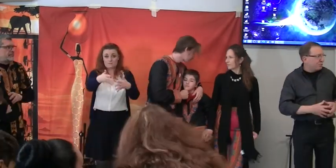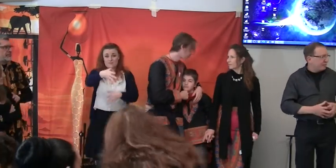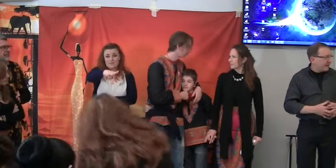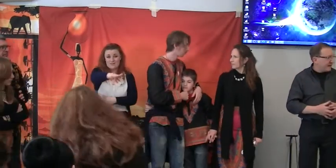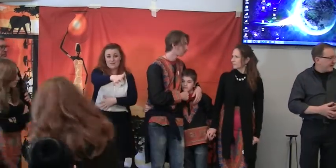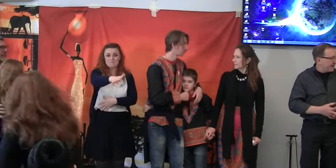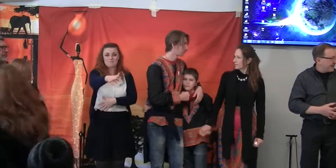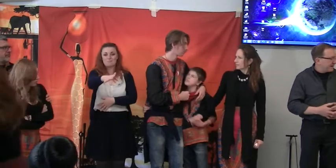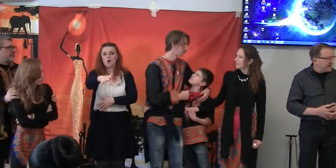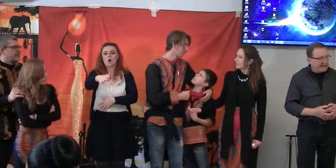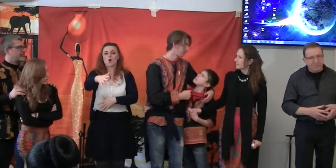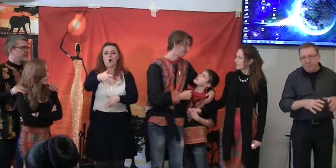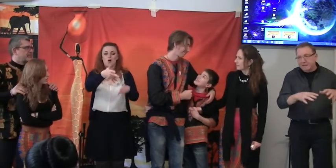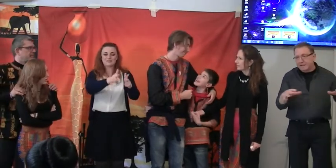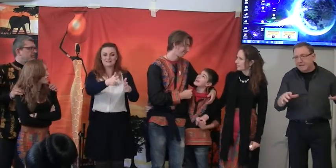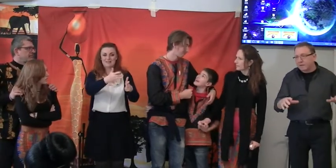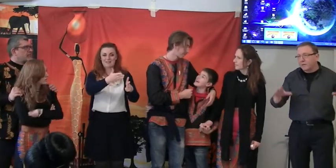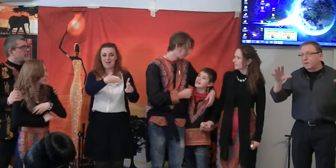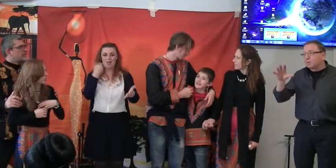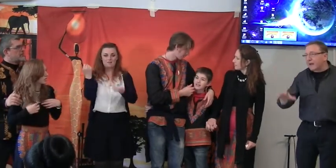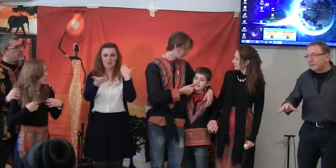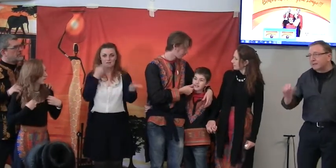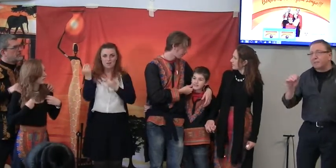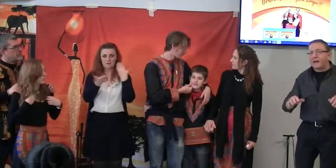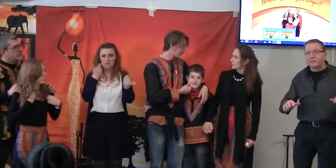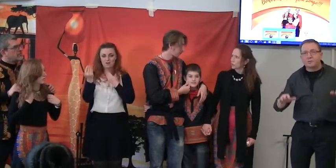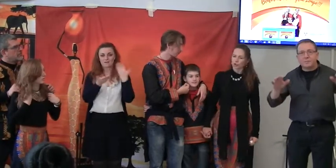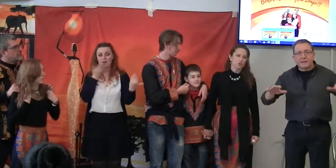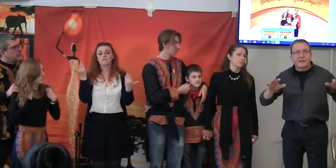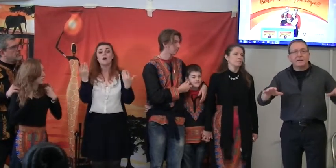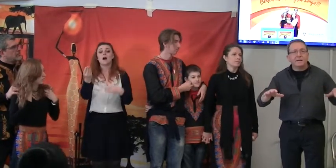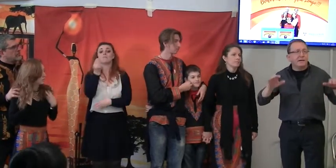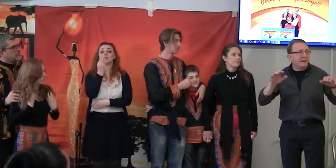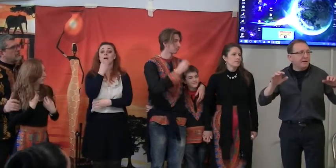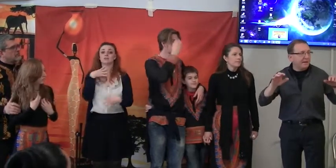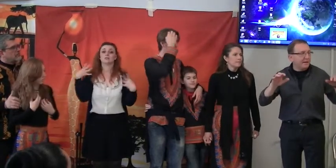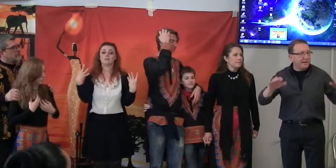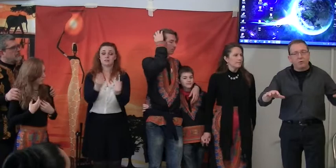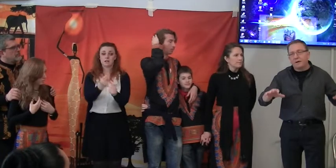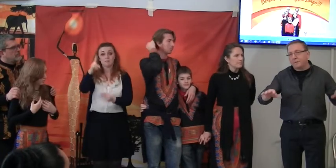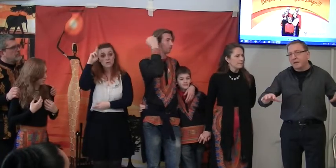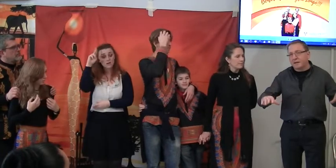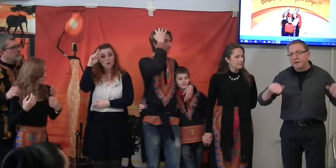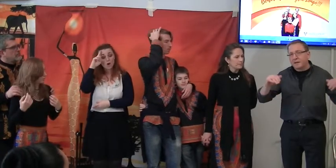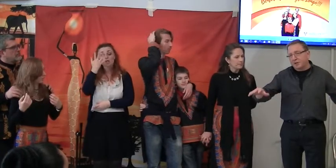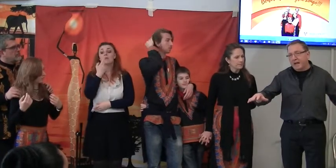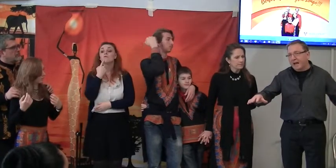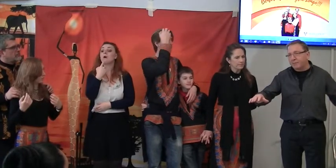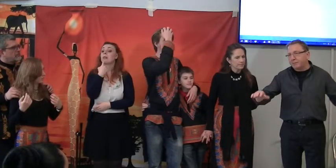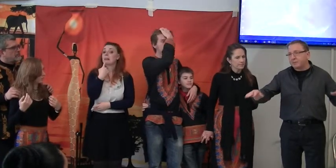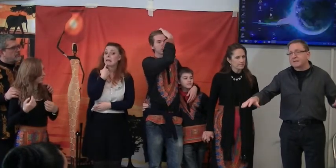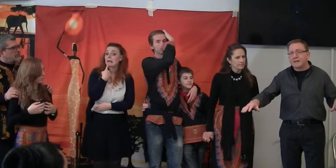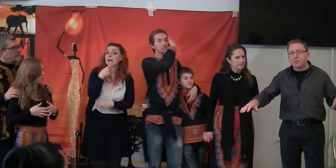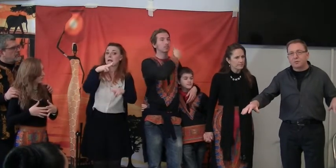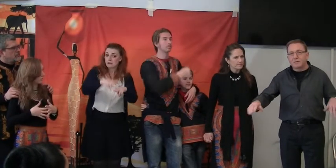quello che sono le sedie per mettere i tavoli. Durante il pranzo, per chi vuole rimanere, c'è